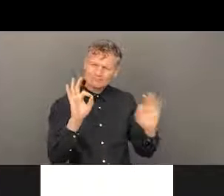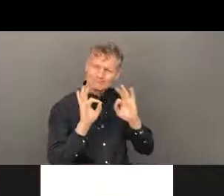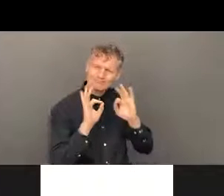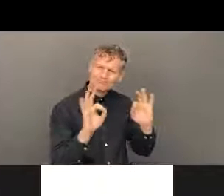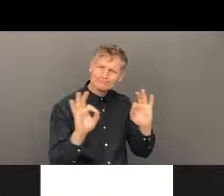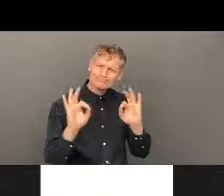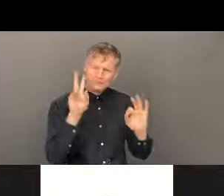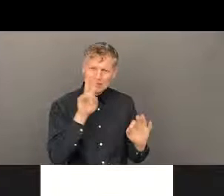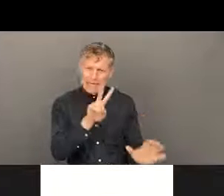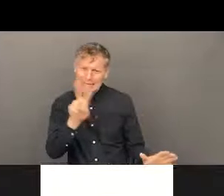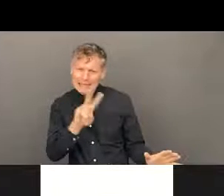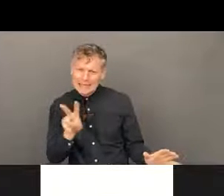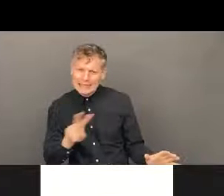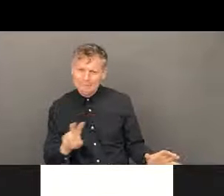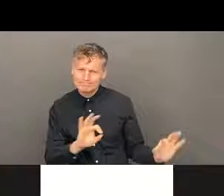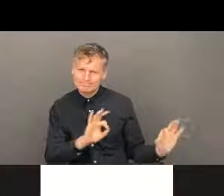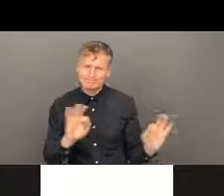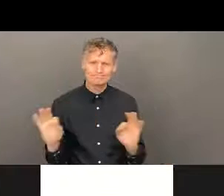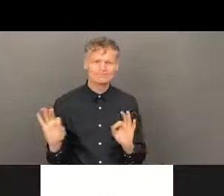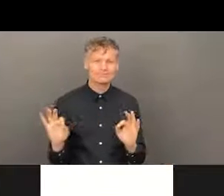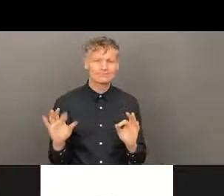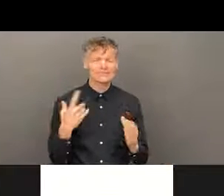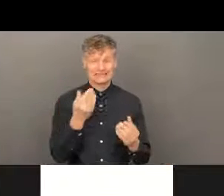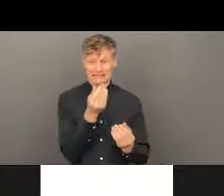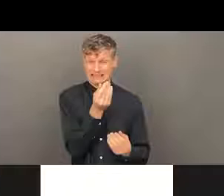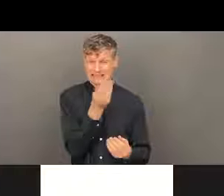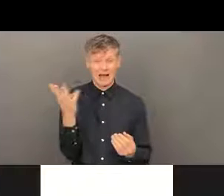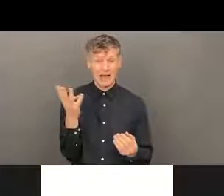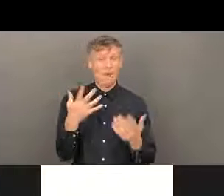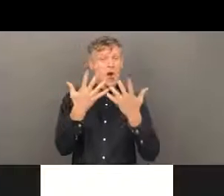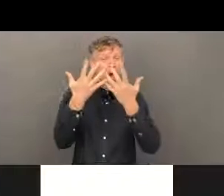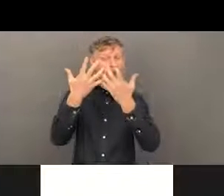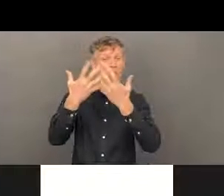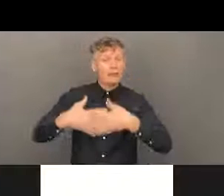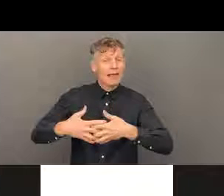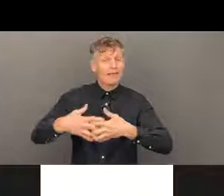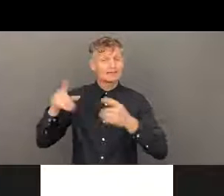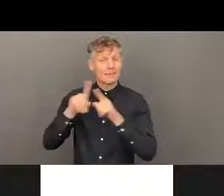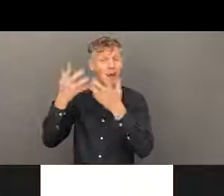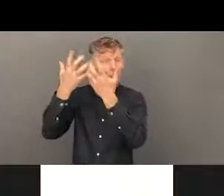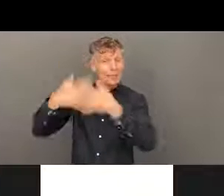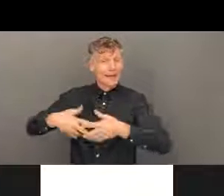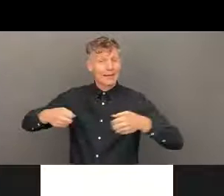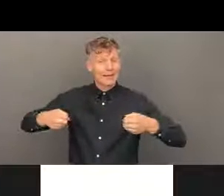I know some automatic captioning services are used to assist